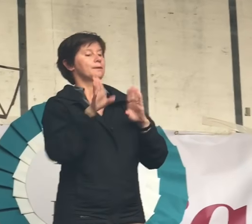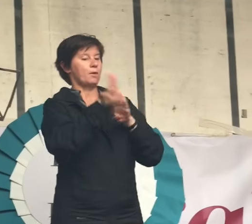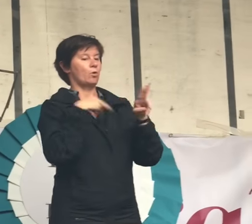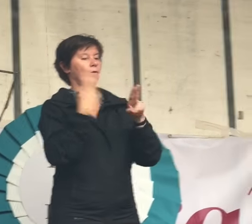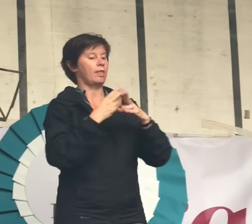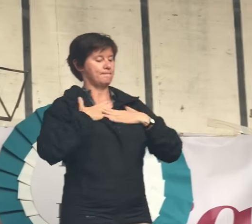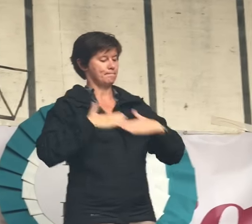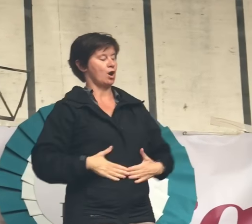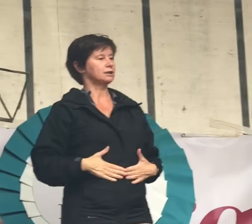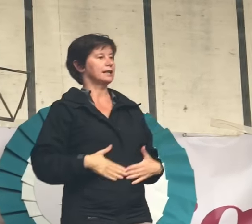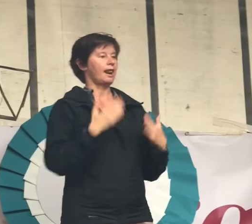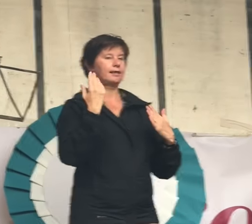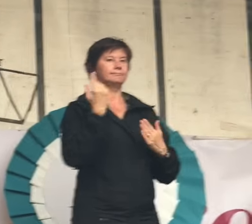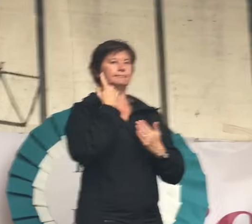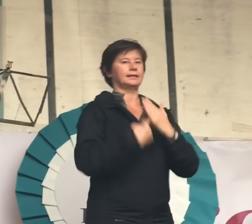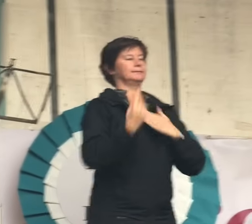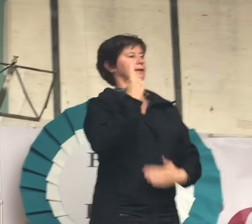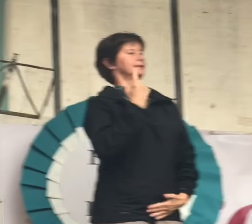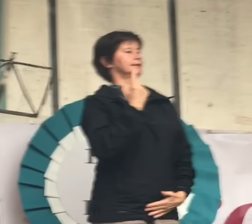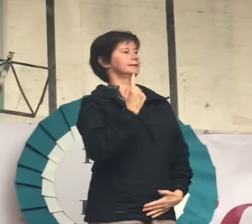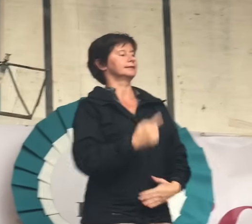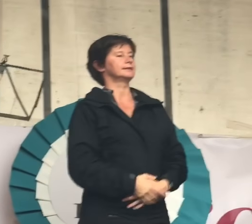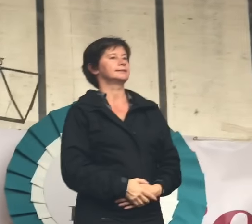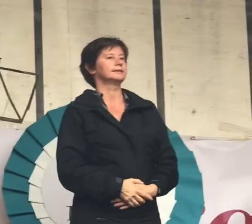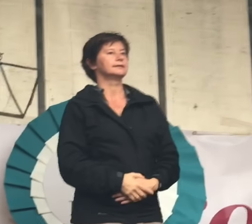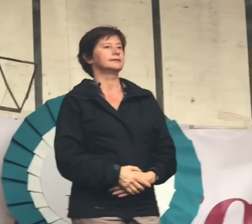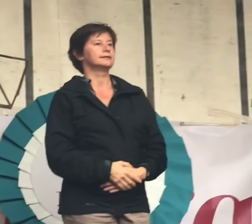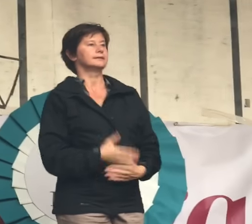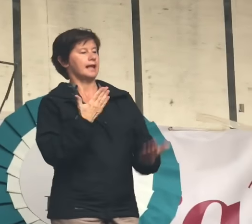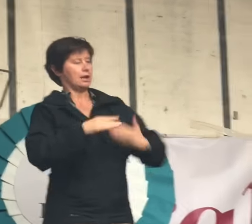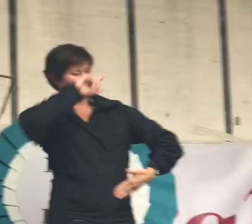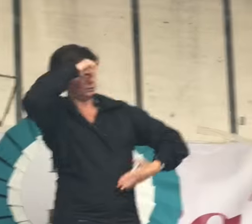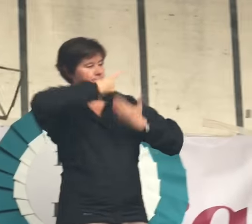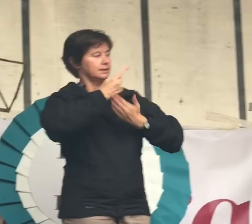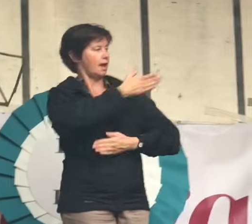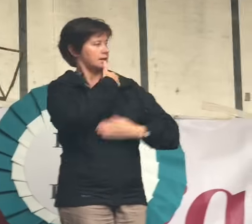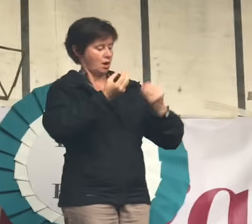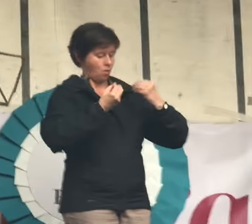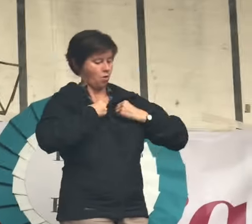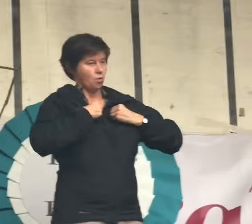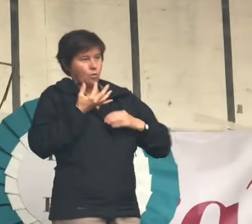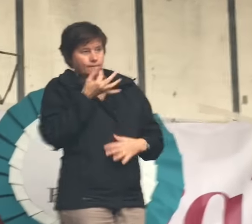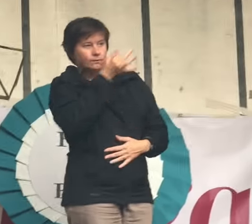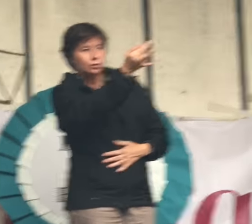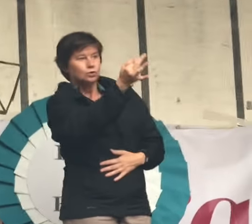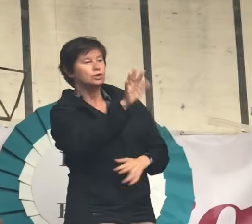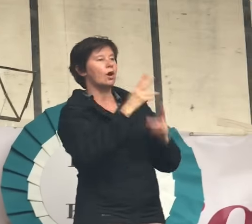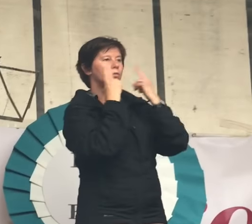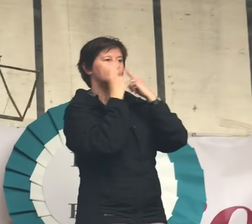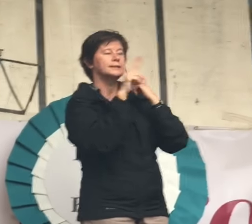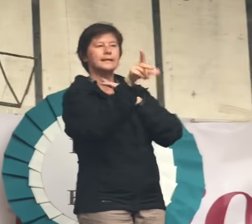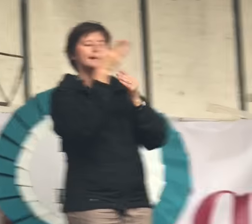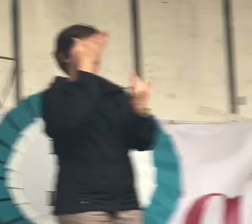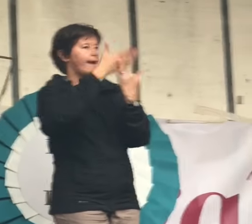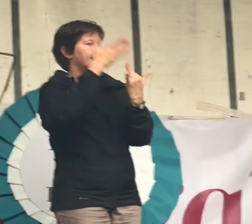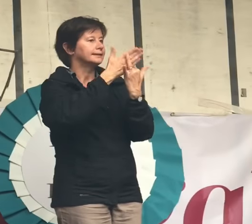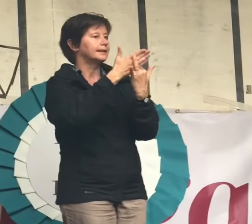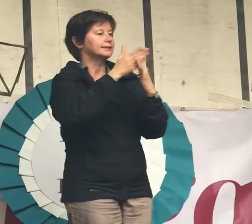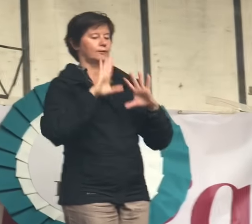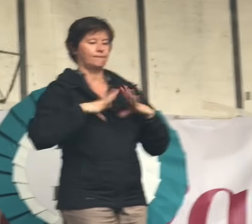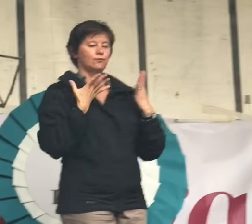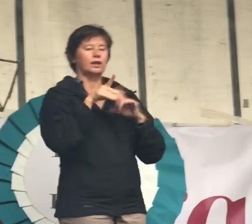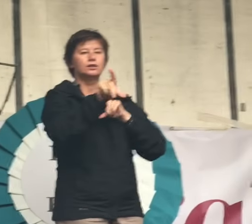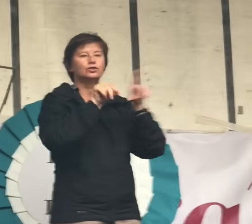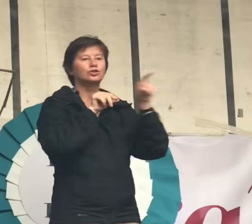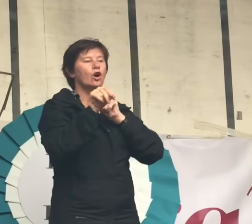free until we can determine our own destiny, and we cannot do that without access to free choice through access to